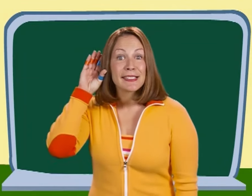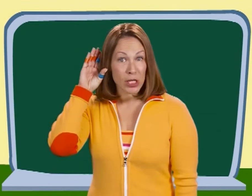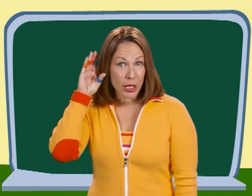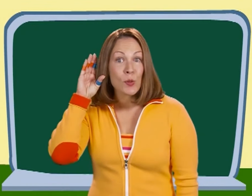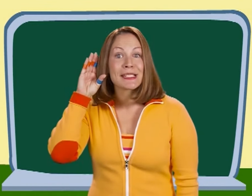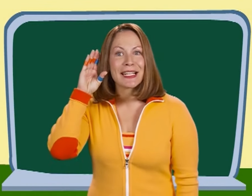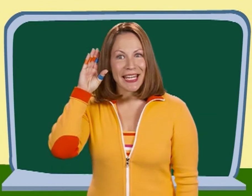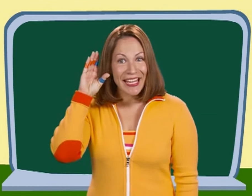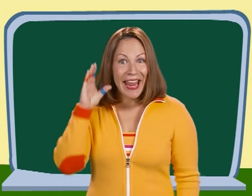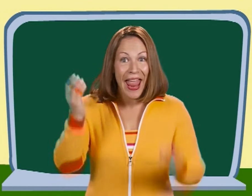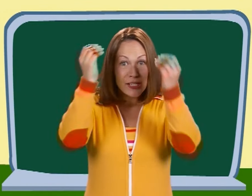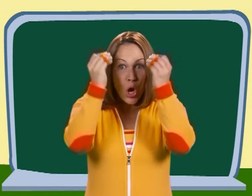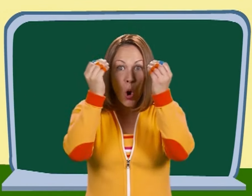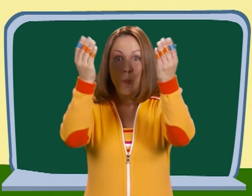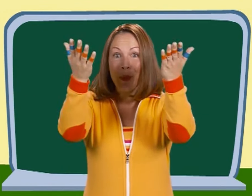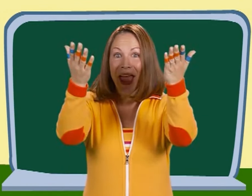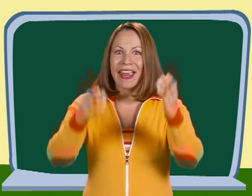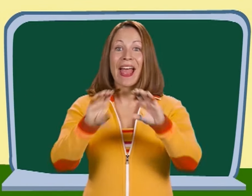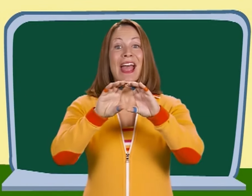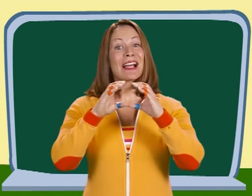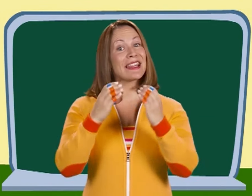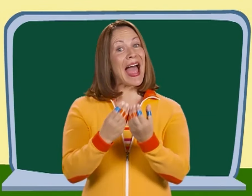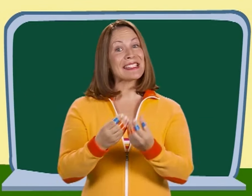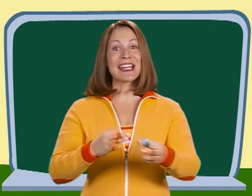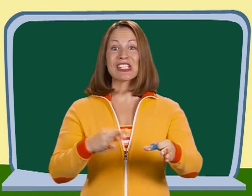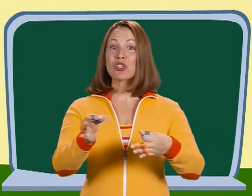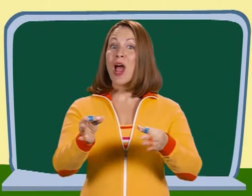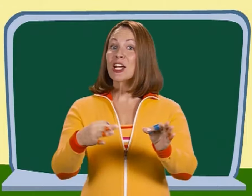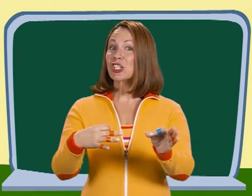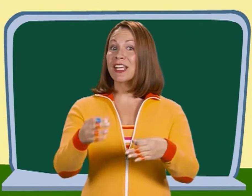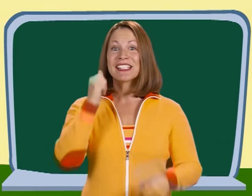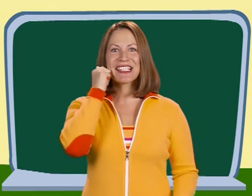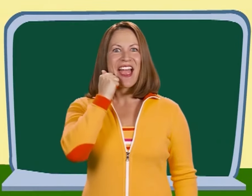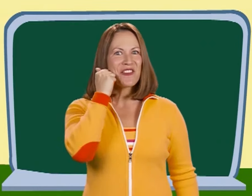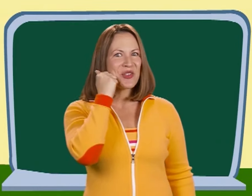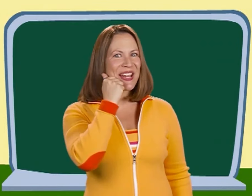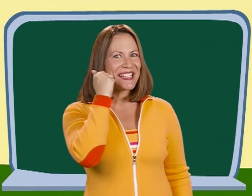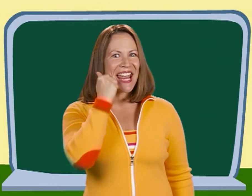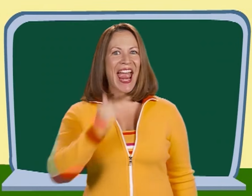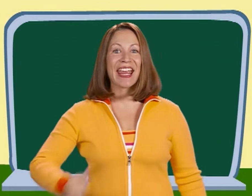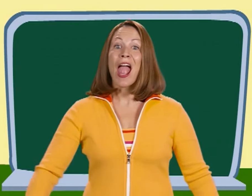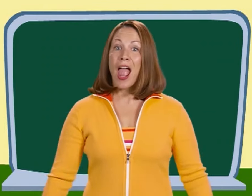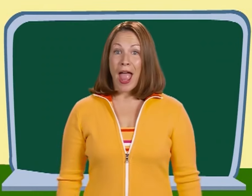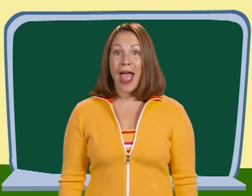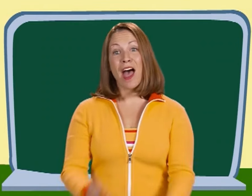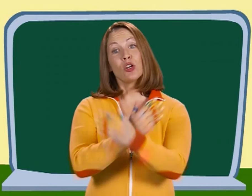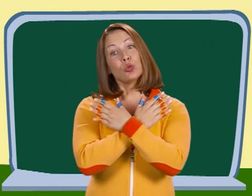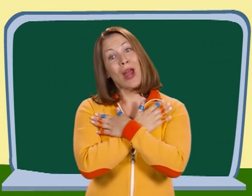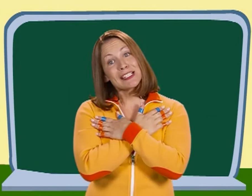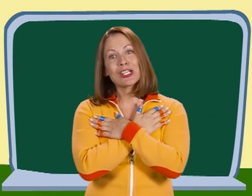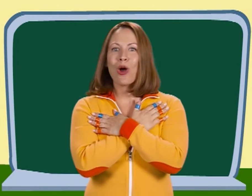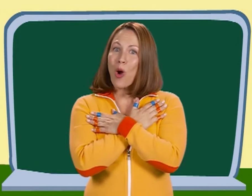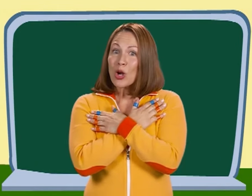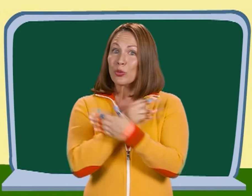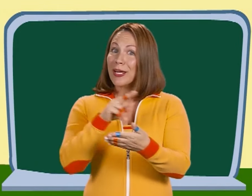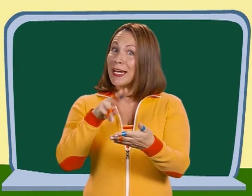Listen closely and obey. Class instructions every day. Have a rest or